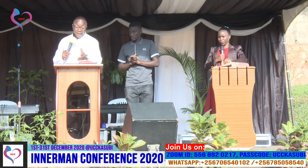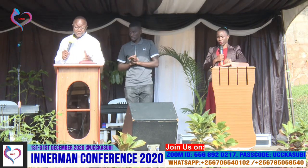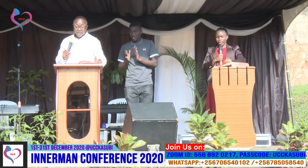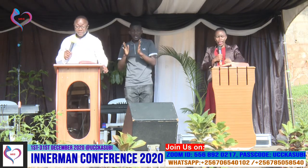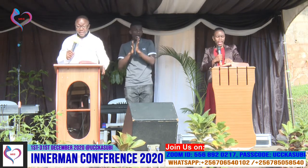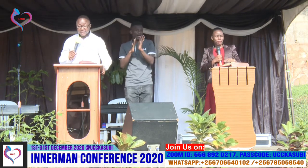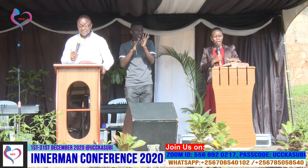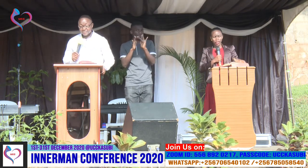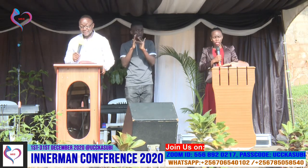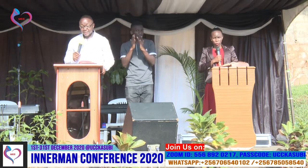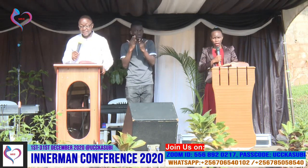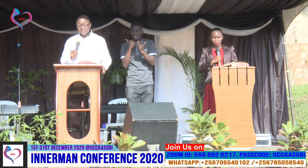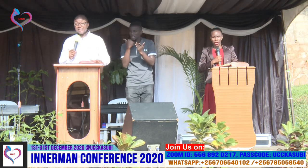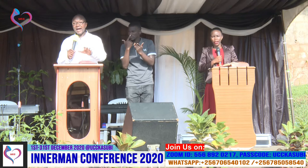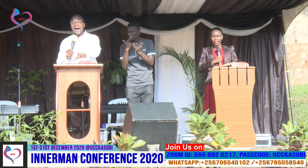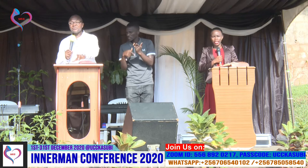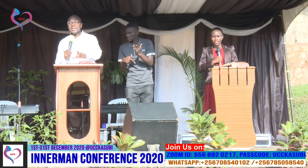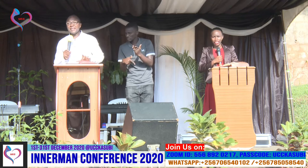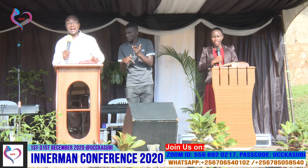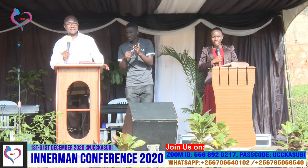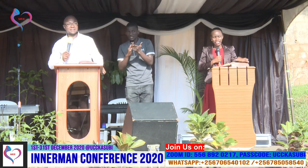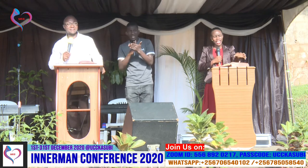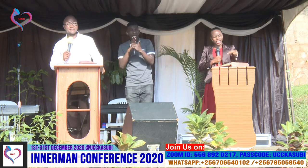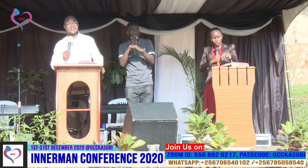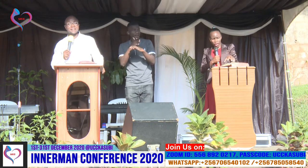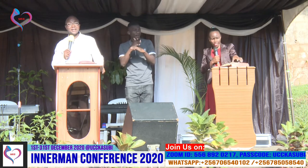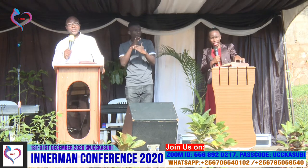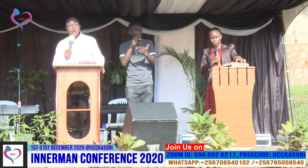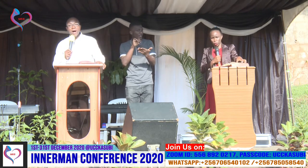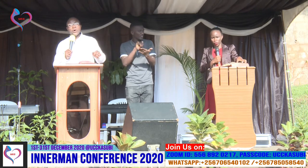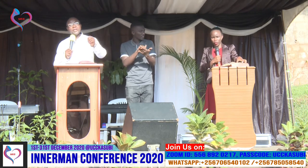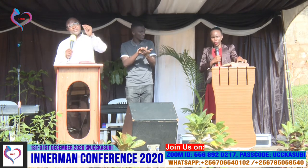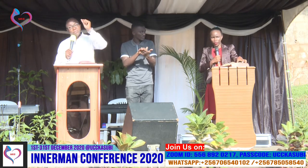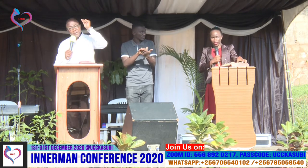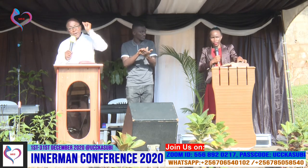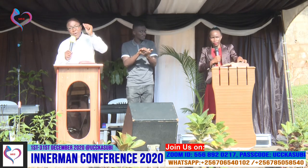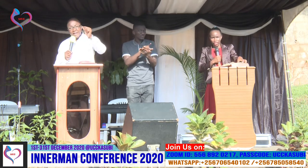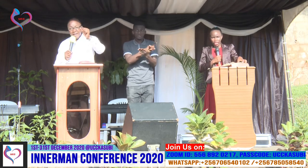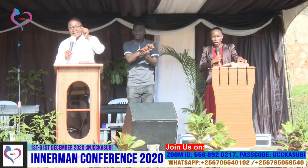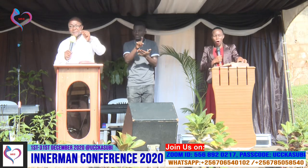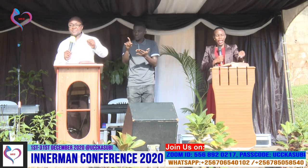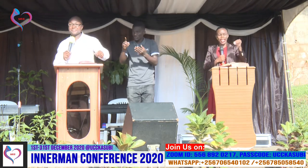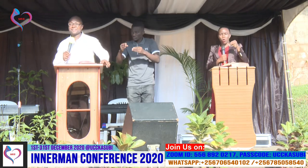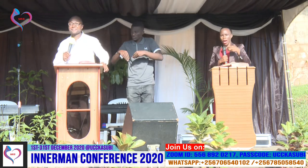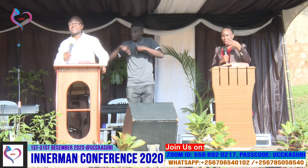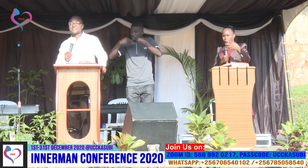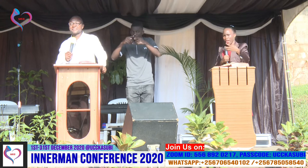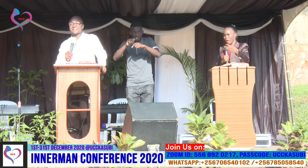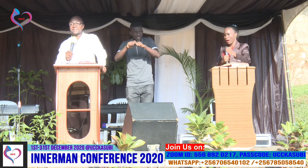And the Bible tells us that after that, you are going to be